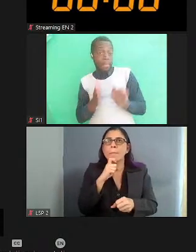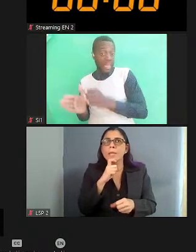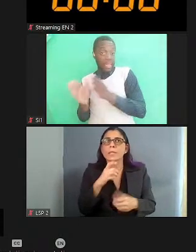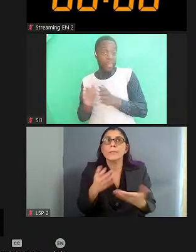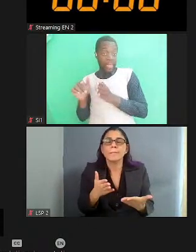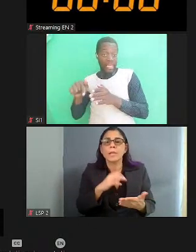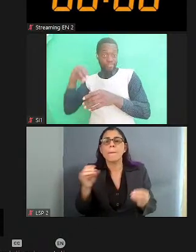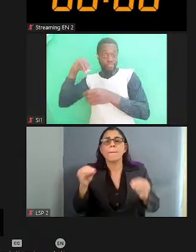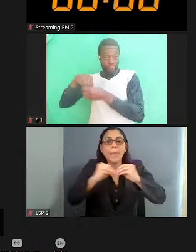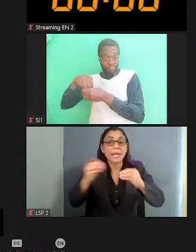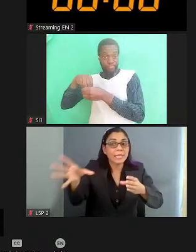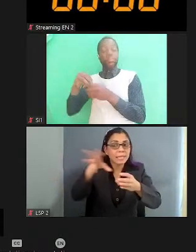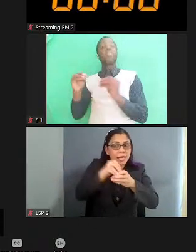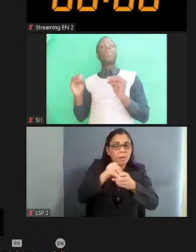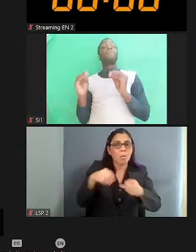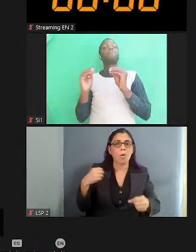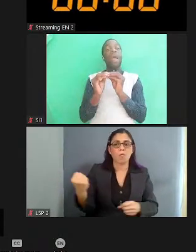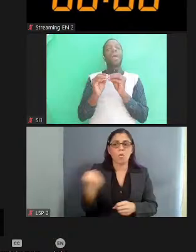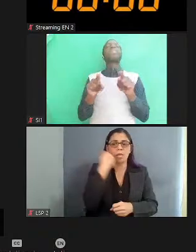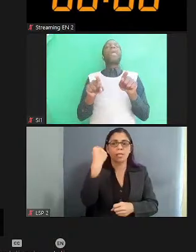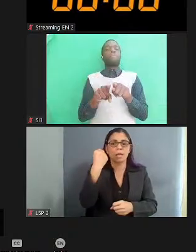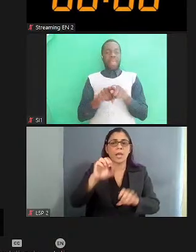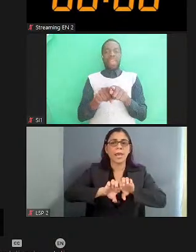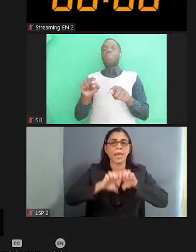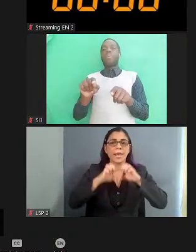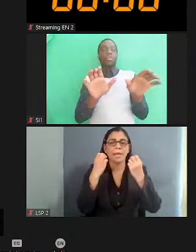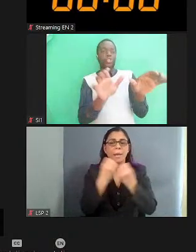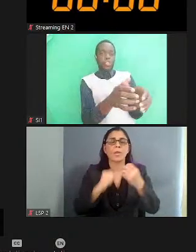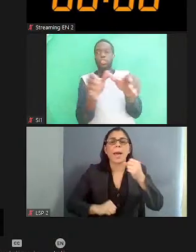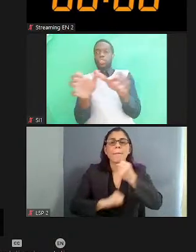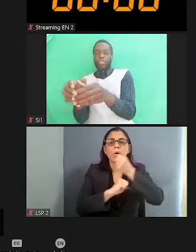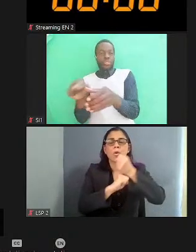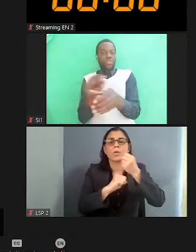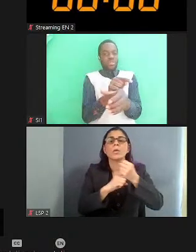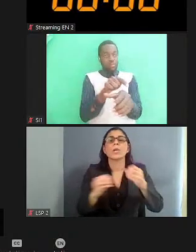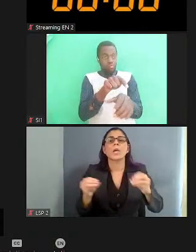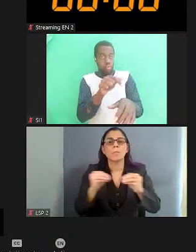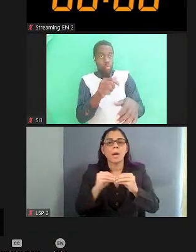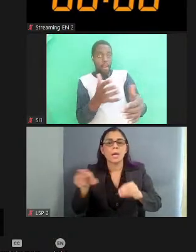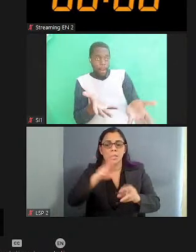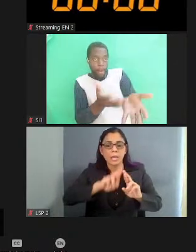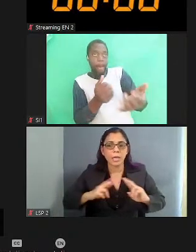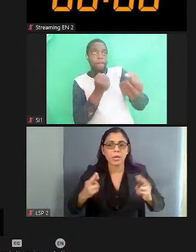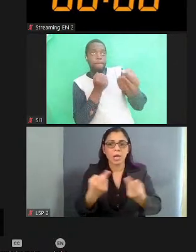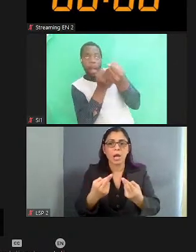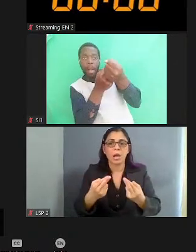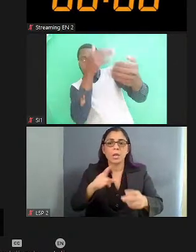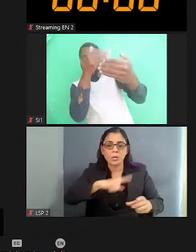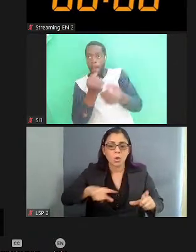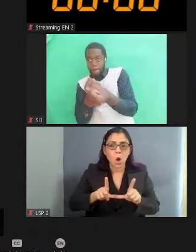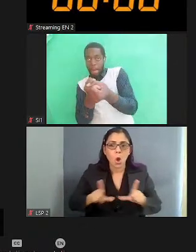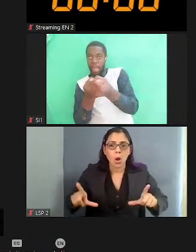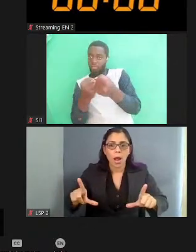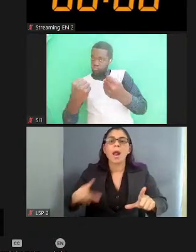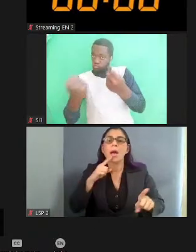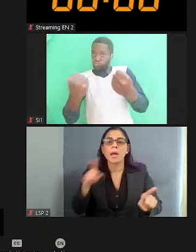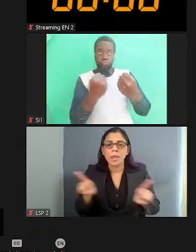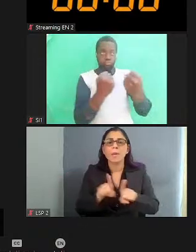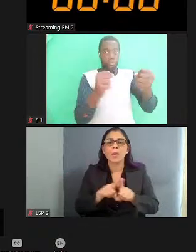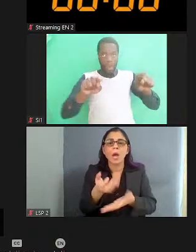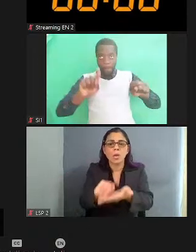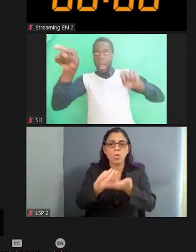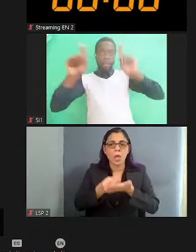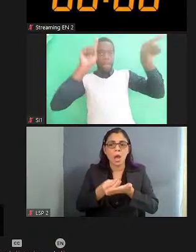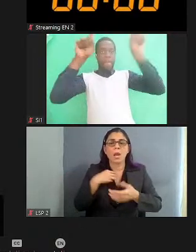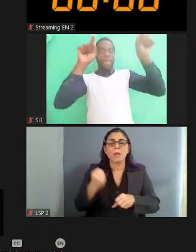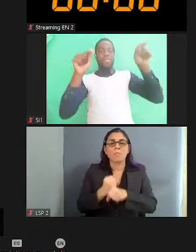besides this we also strengthen the support and articulation teams regionally and